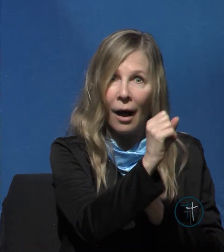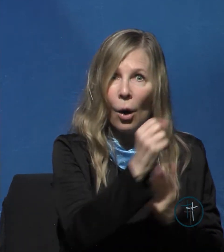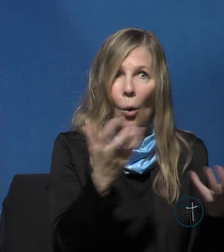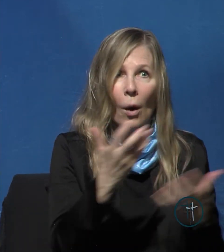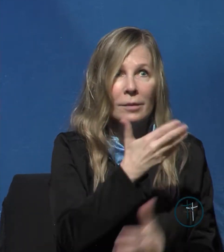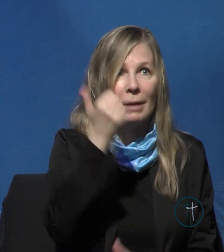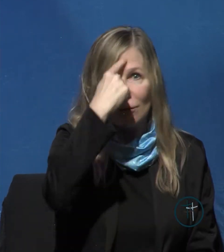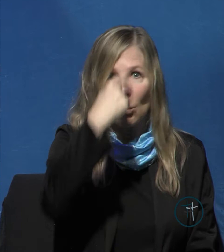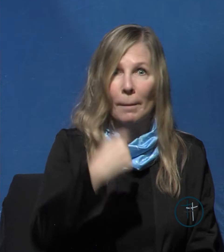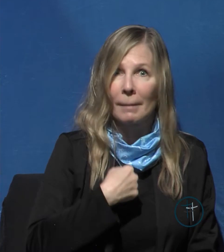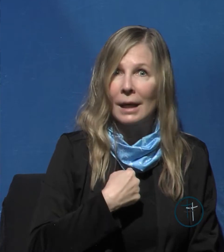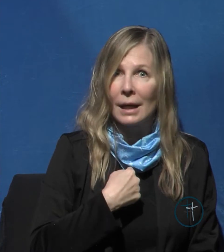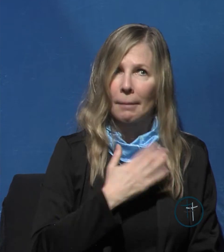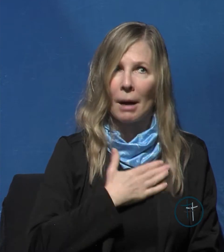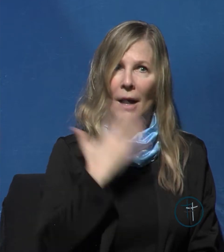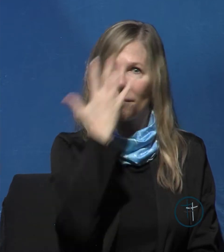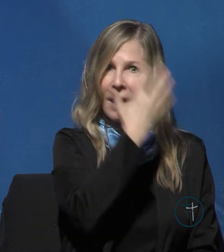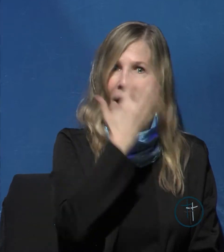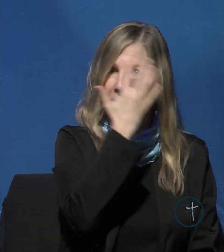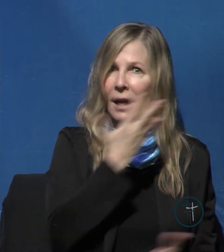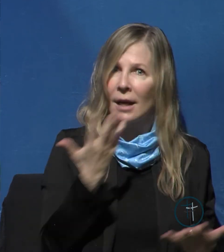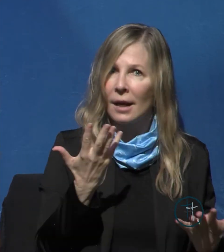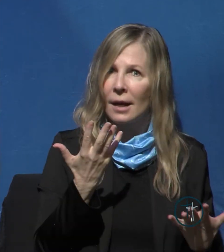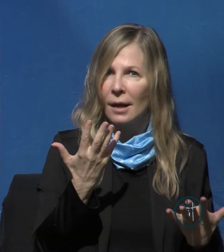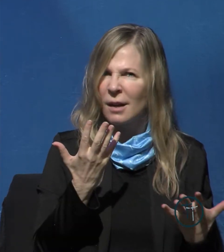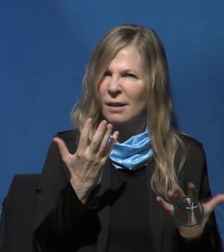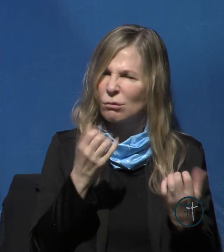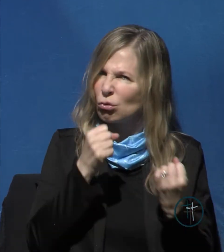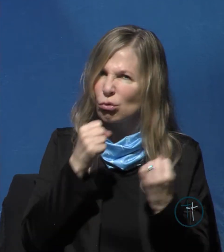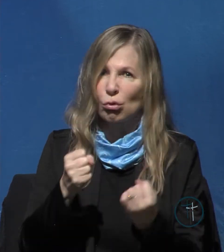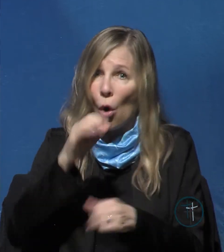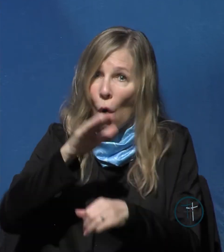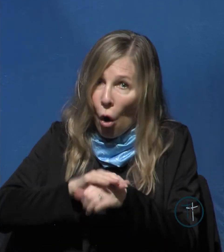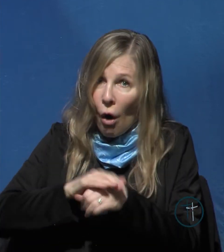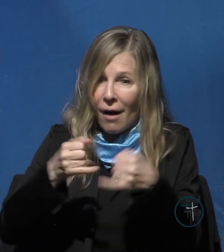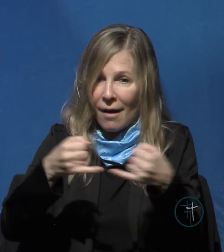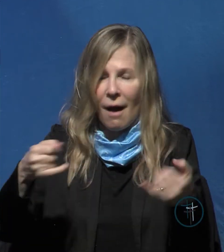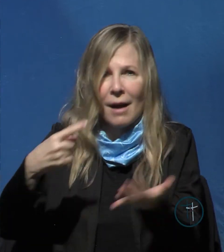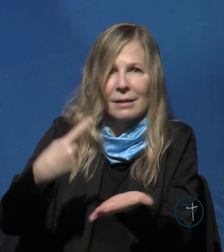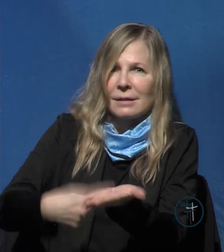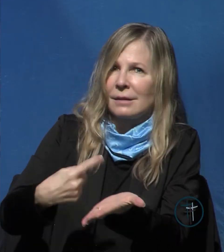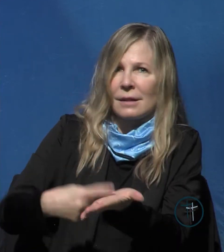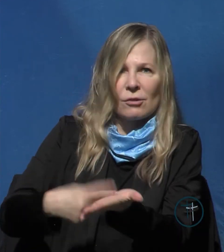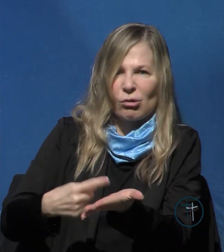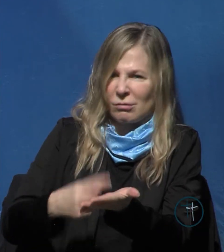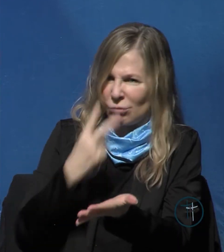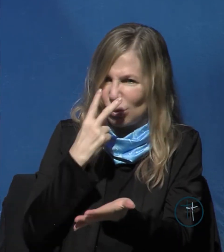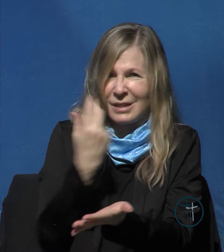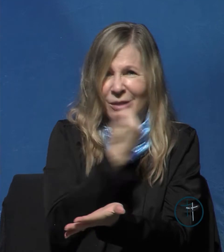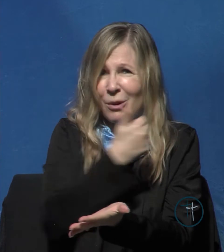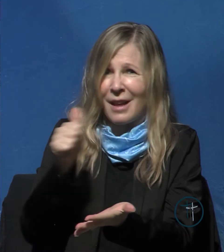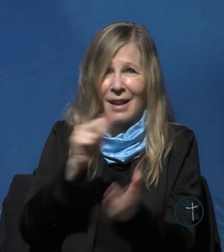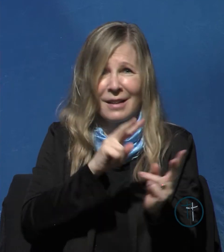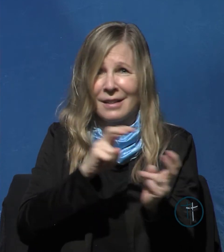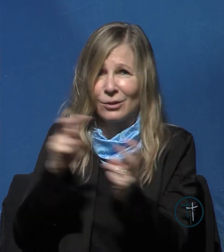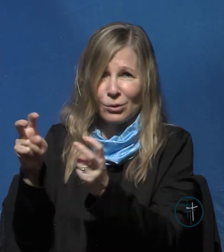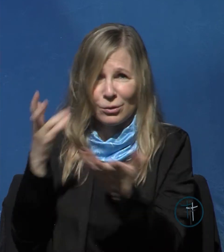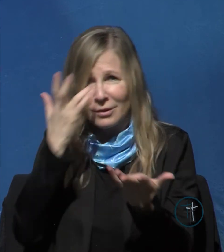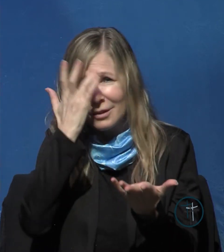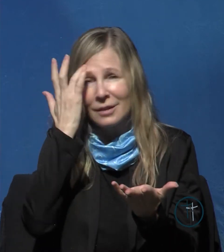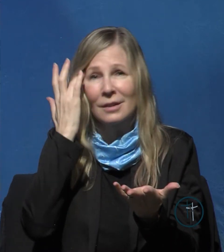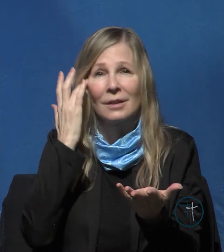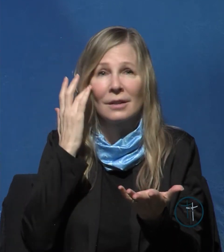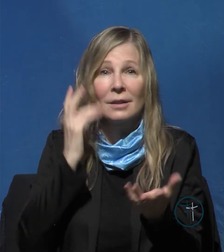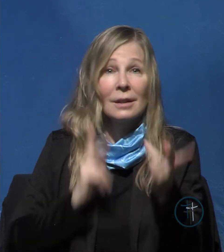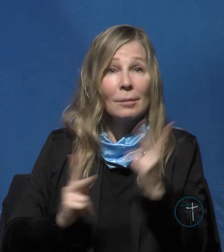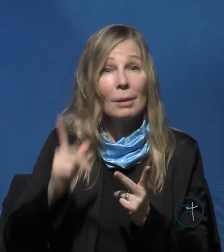me. It dominates online discussions of almost any issue you could find. The people who make